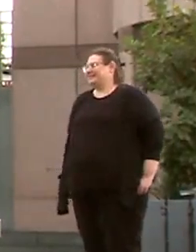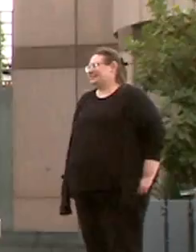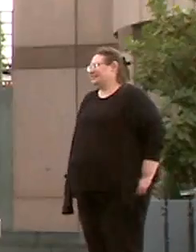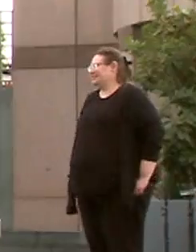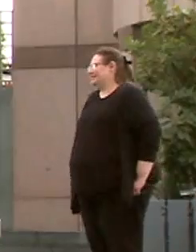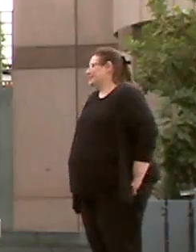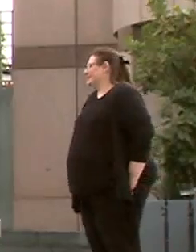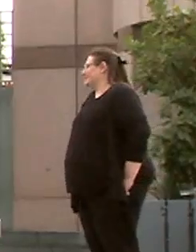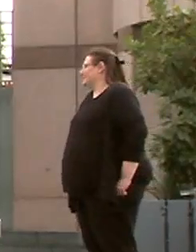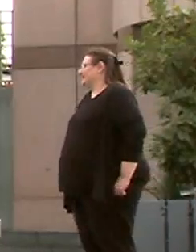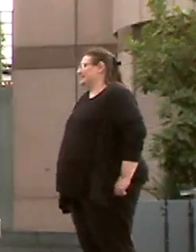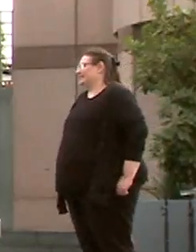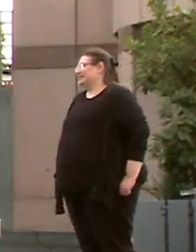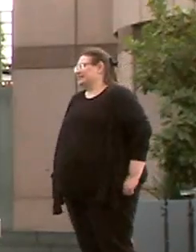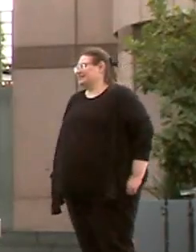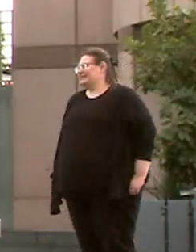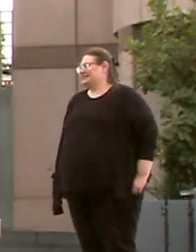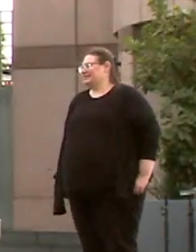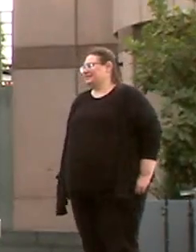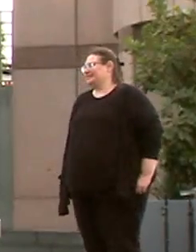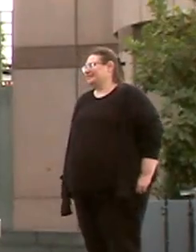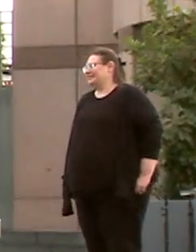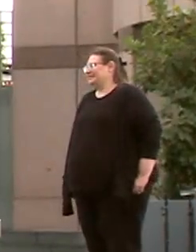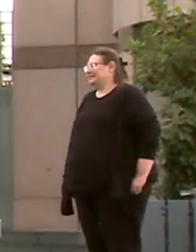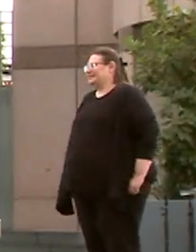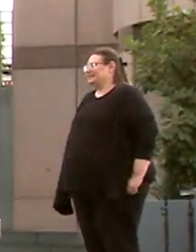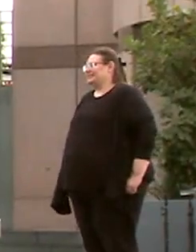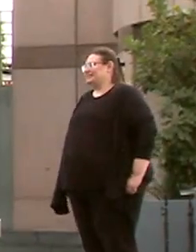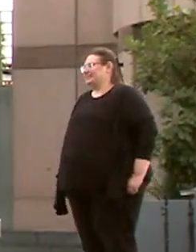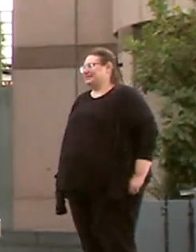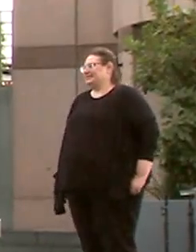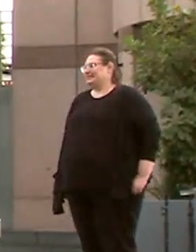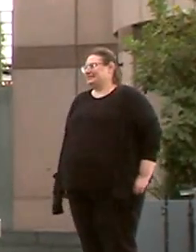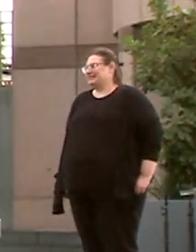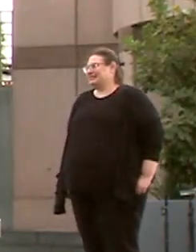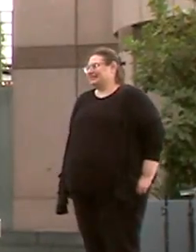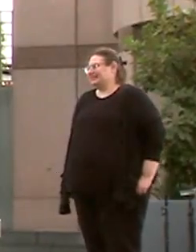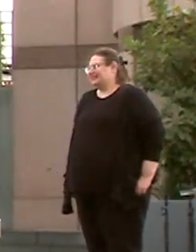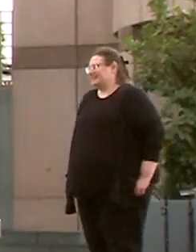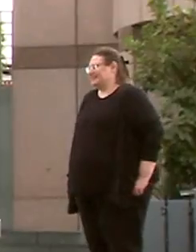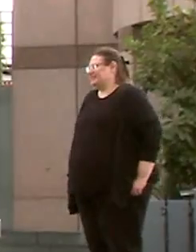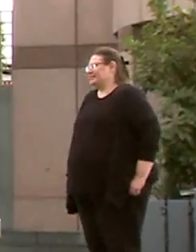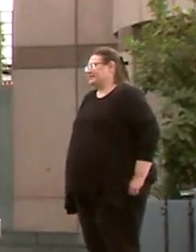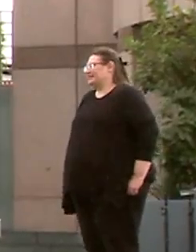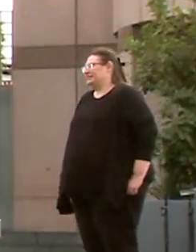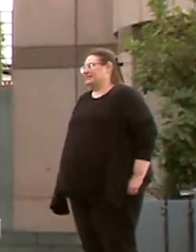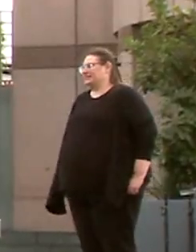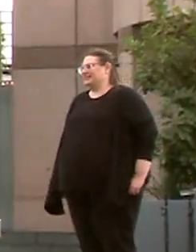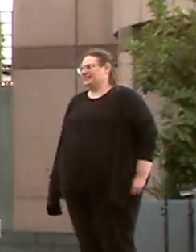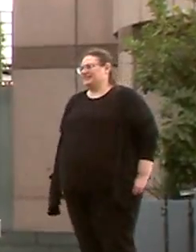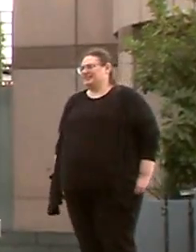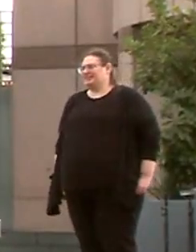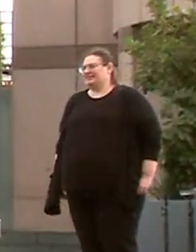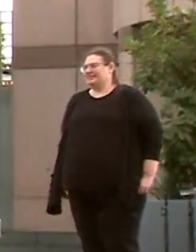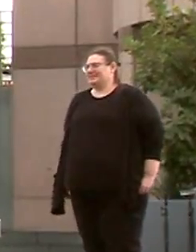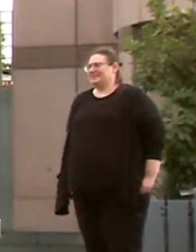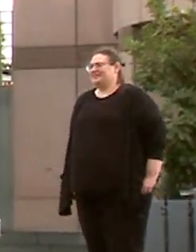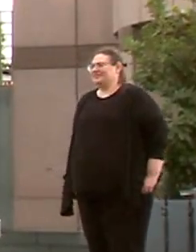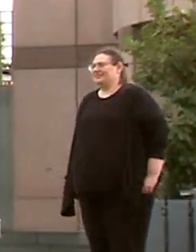this pretending that happens that we're not there. And we are. We're in every facet of everyone's day, all day